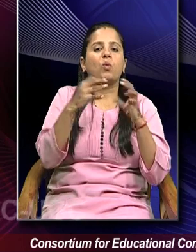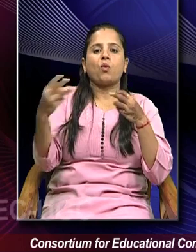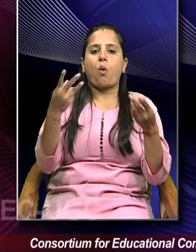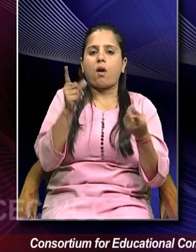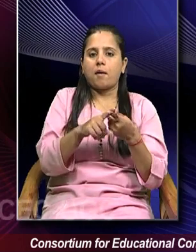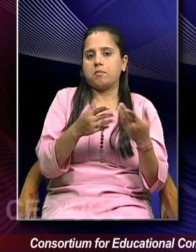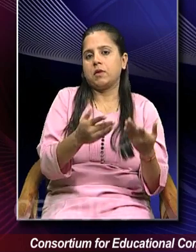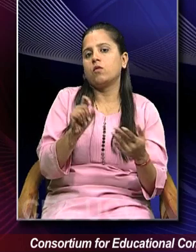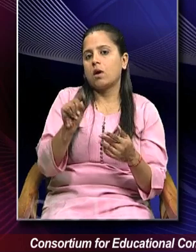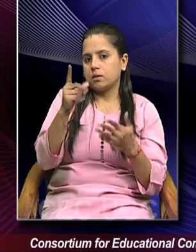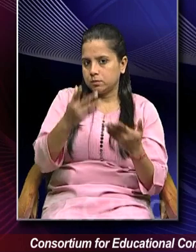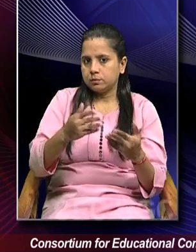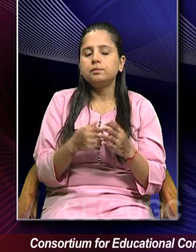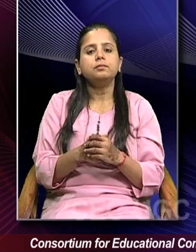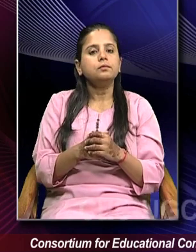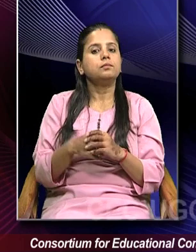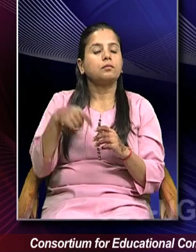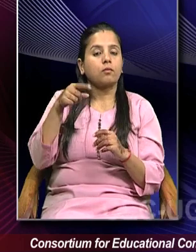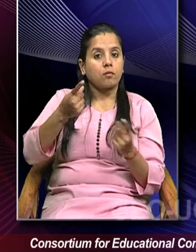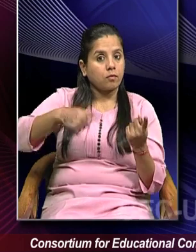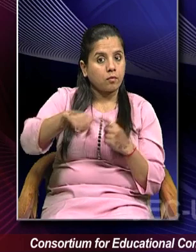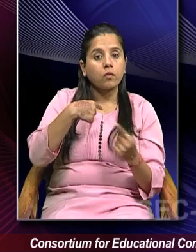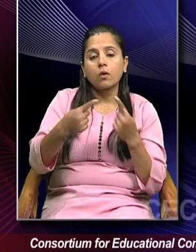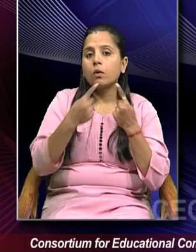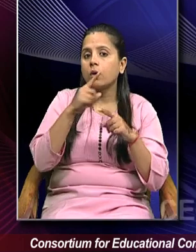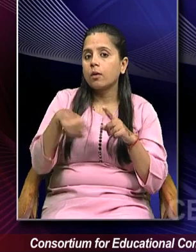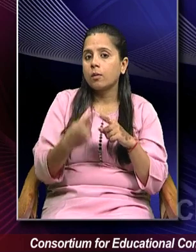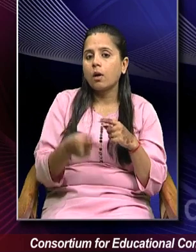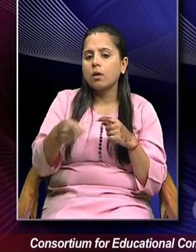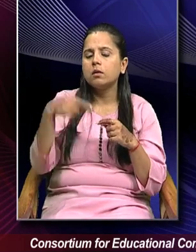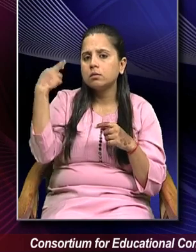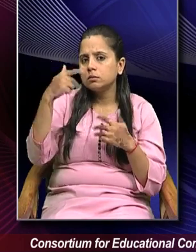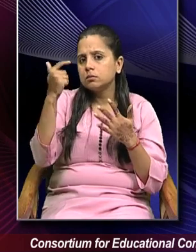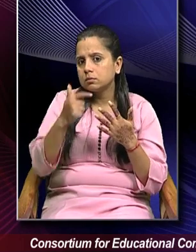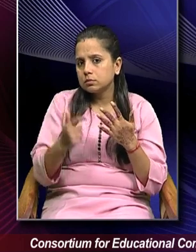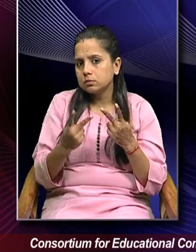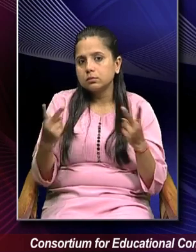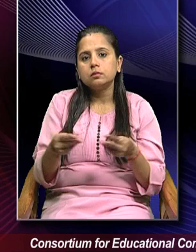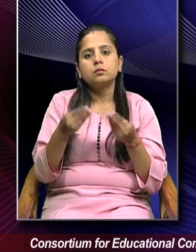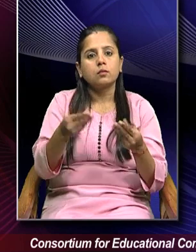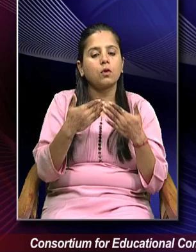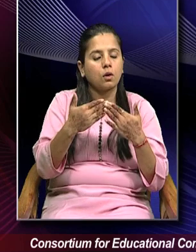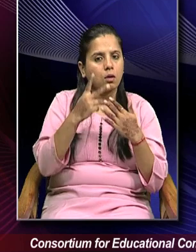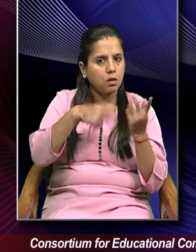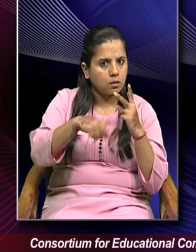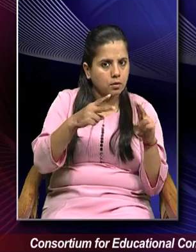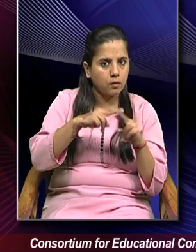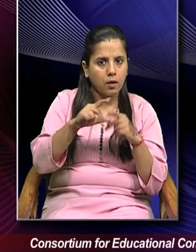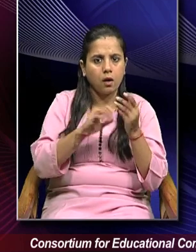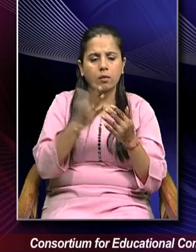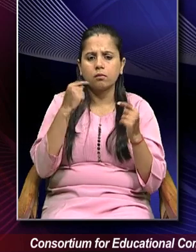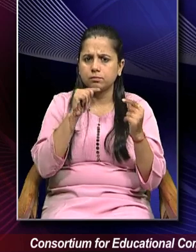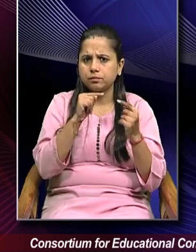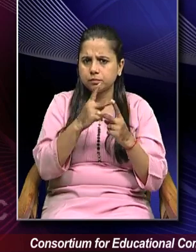World War. And when we talk about the causes which have been given by scholars, Fay has argued